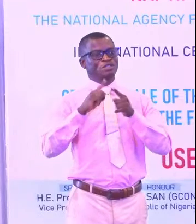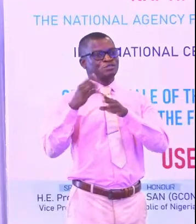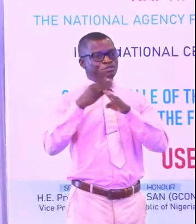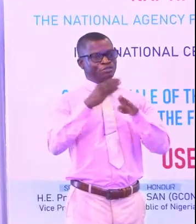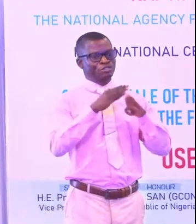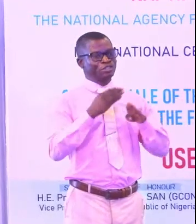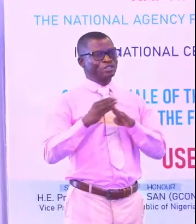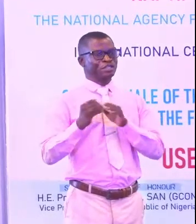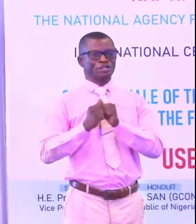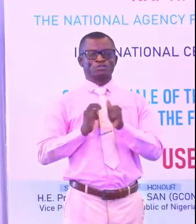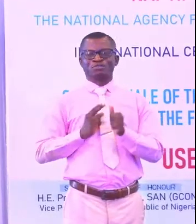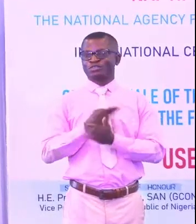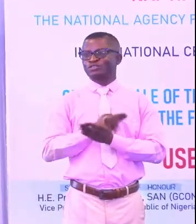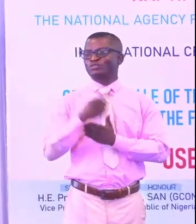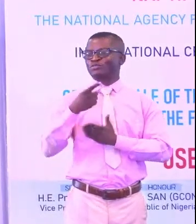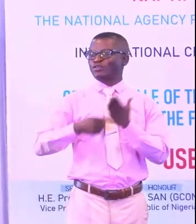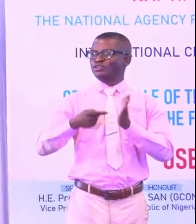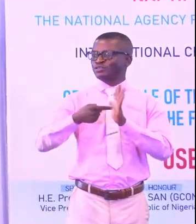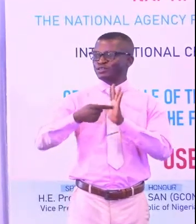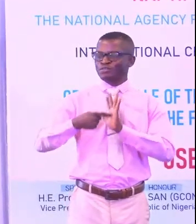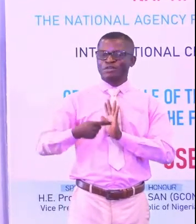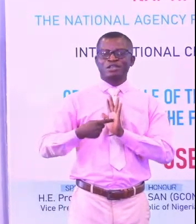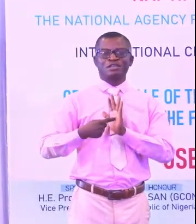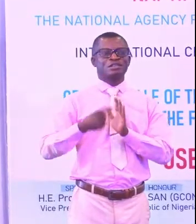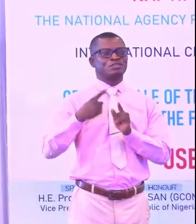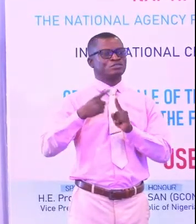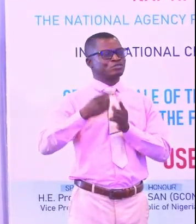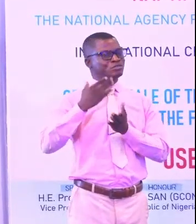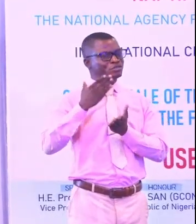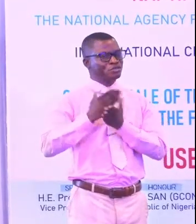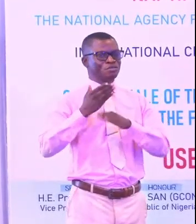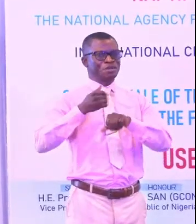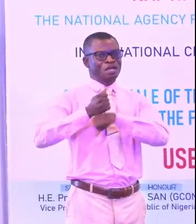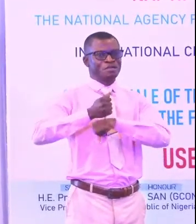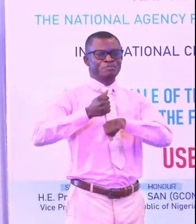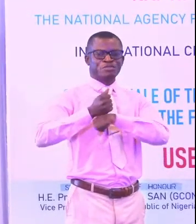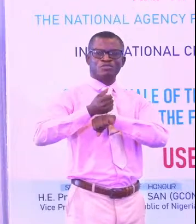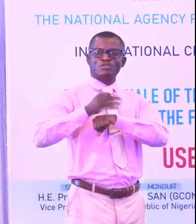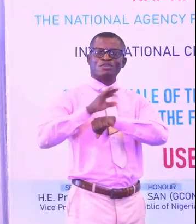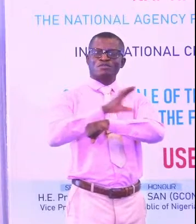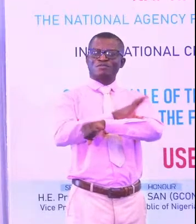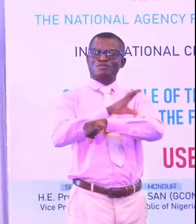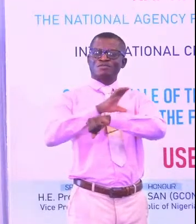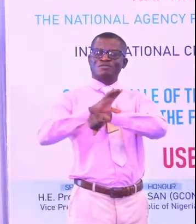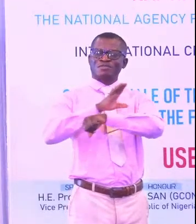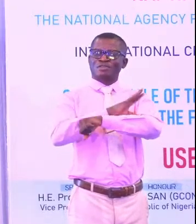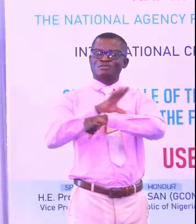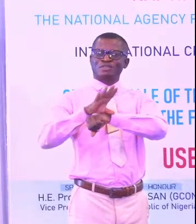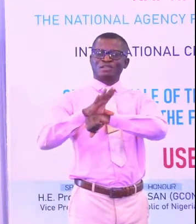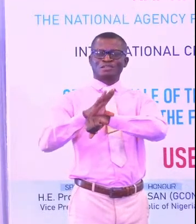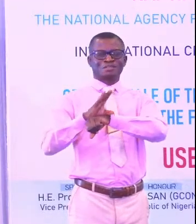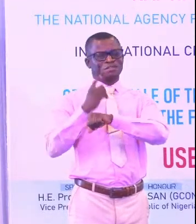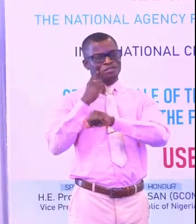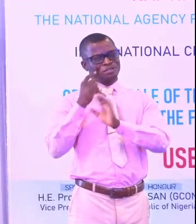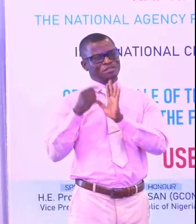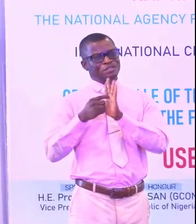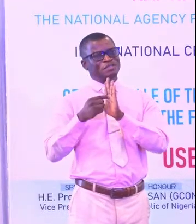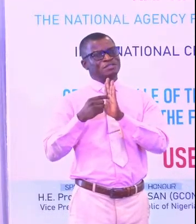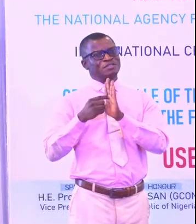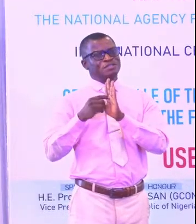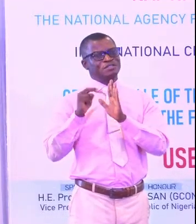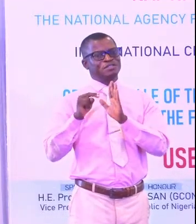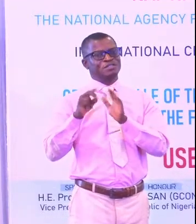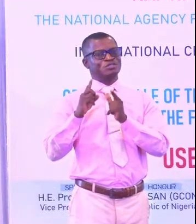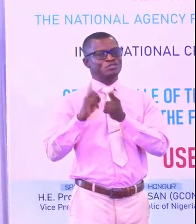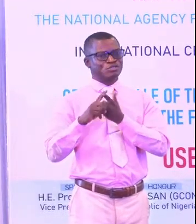it will take to end the abuse of the computer. And he said, we have to be universal. I said, what? He